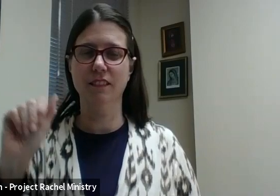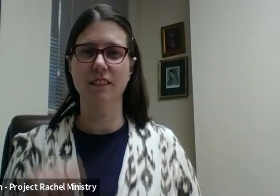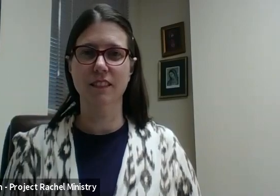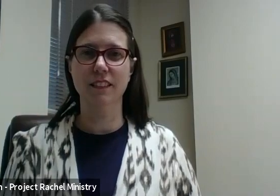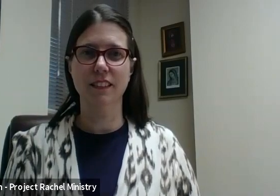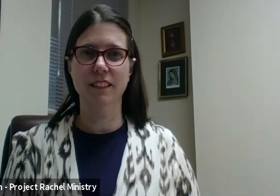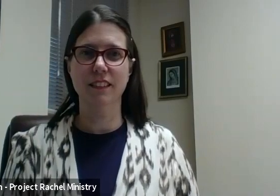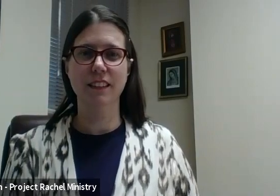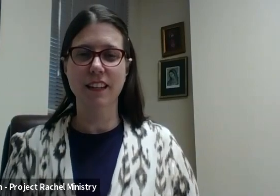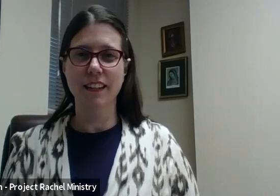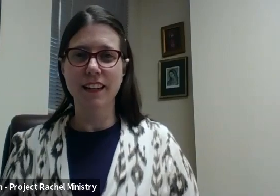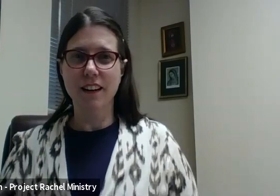Yay!